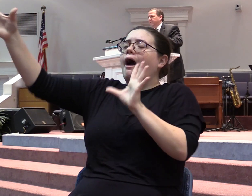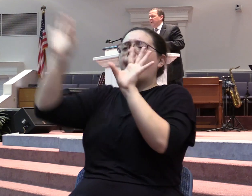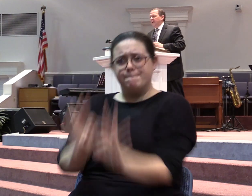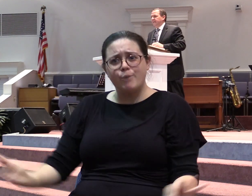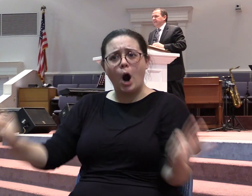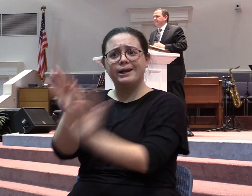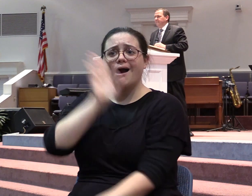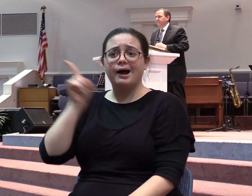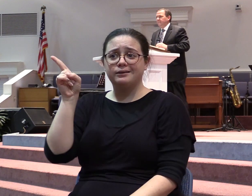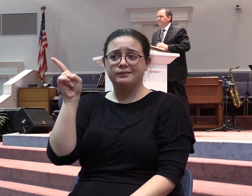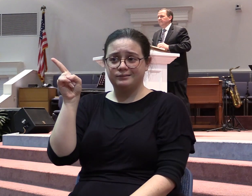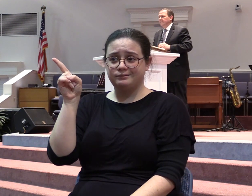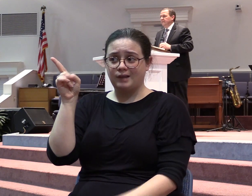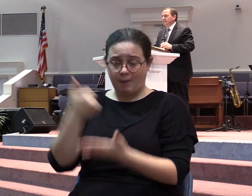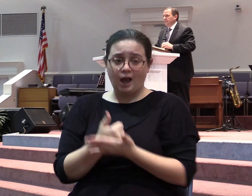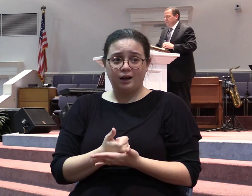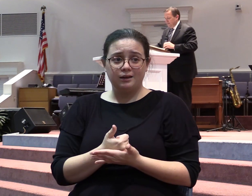kingdom.